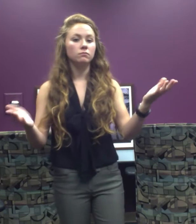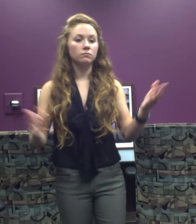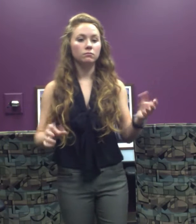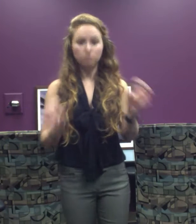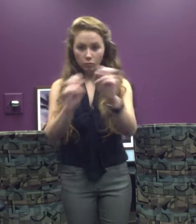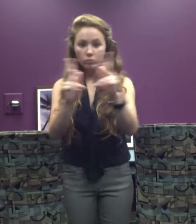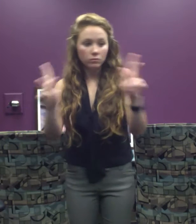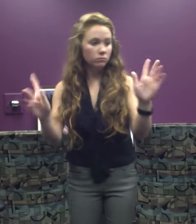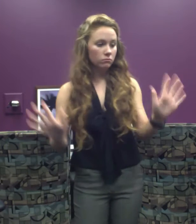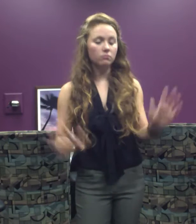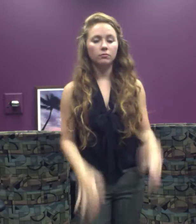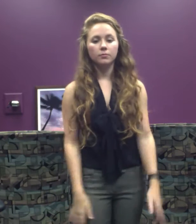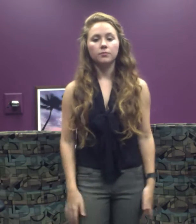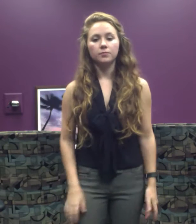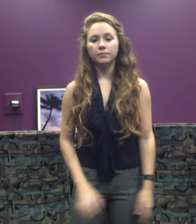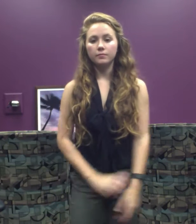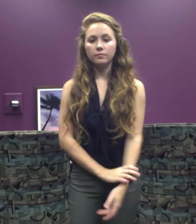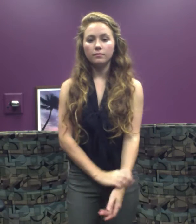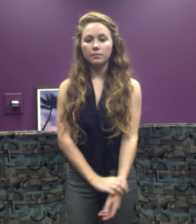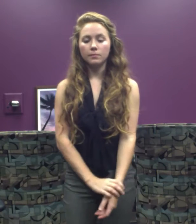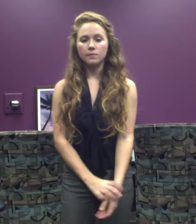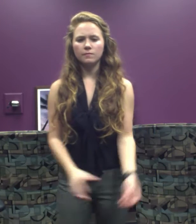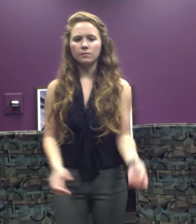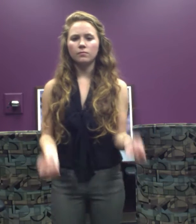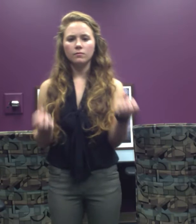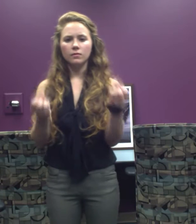Okay. How many of you have drawn this line?